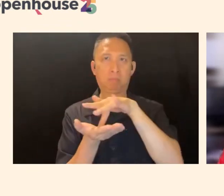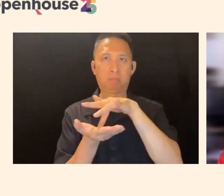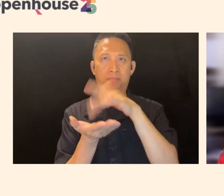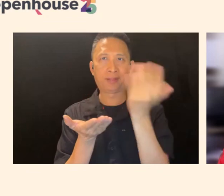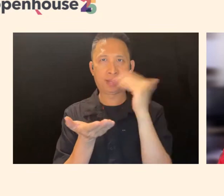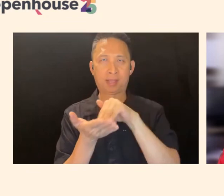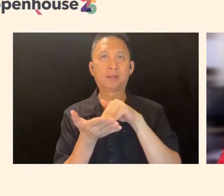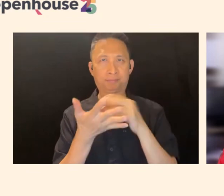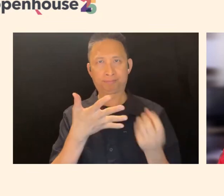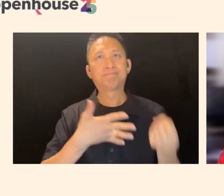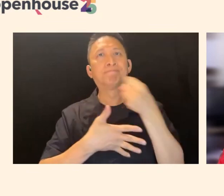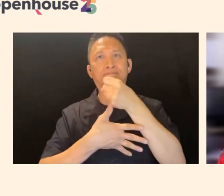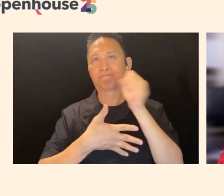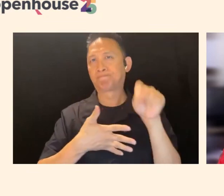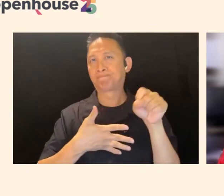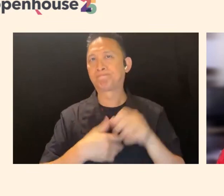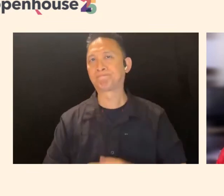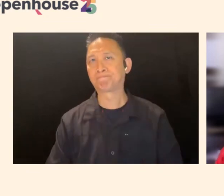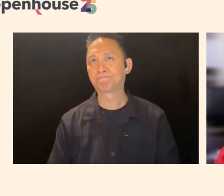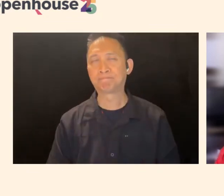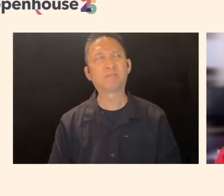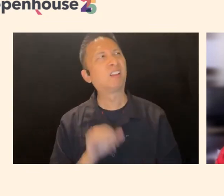mhm.